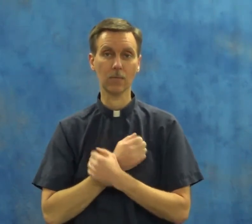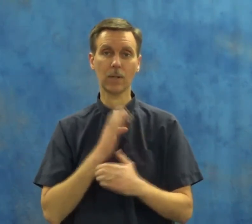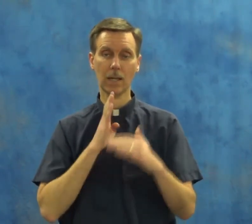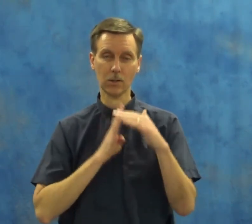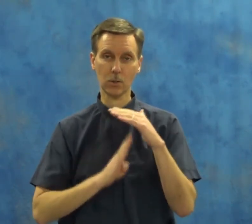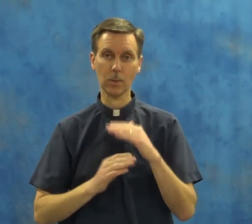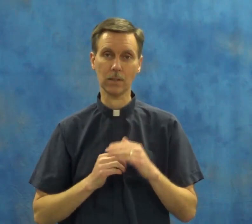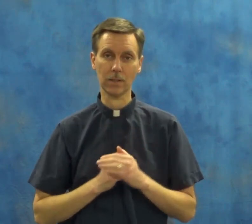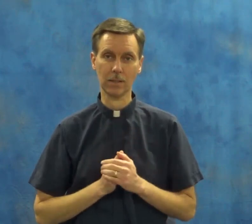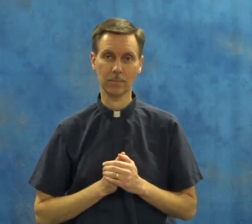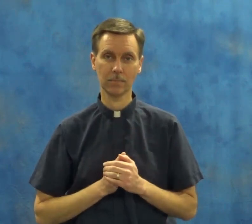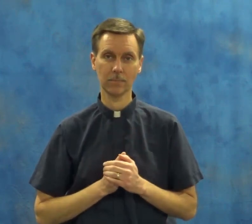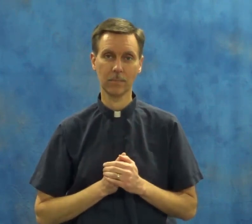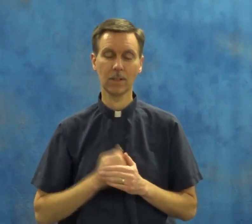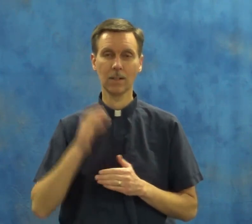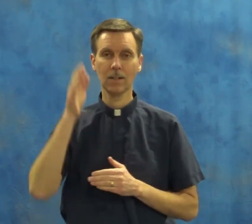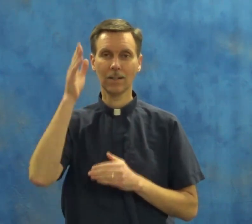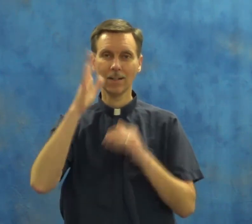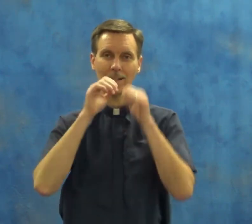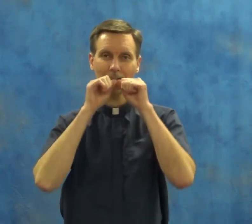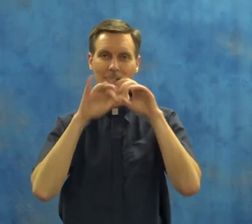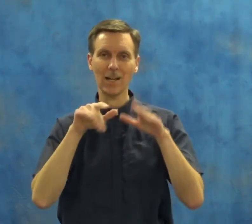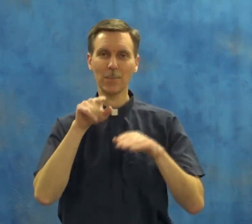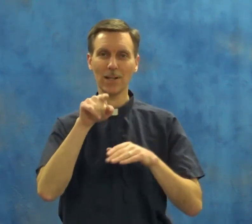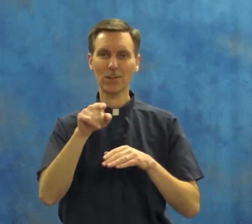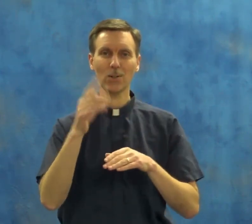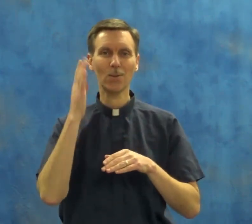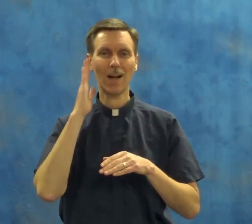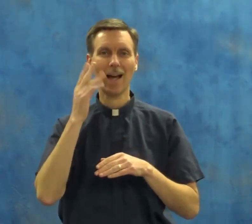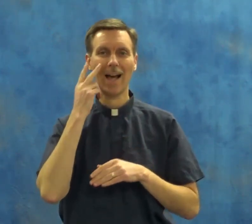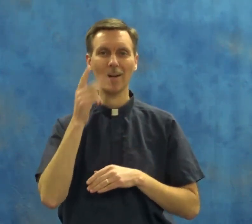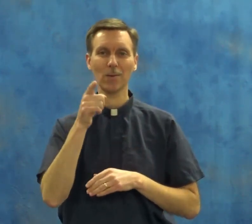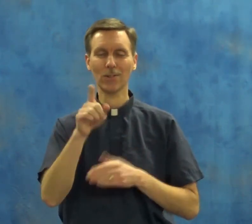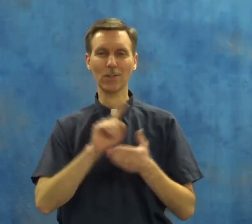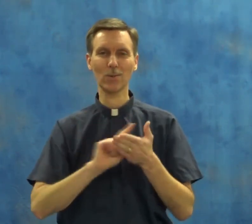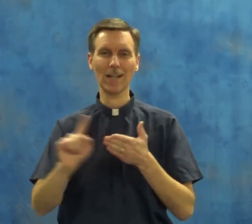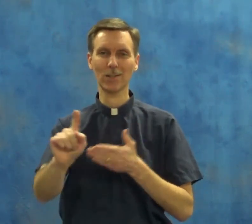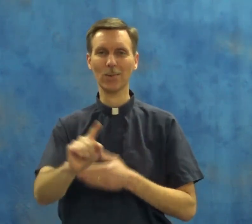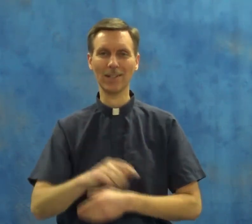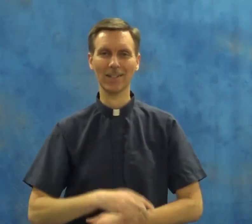and humility. God bless you. I will see you next week.